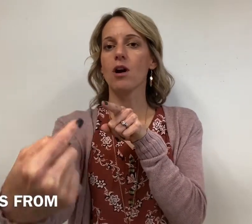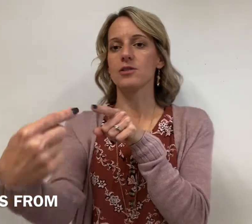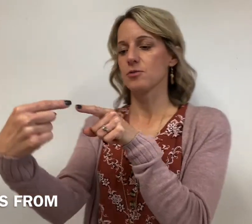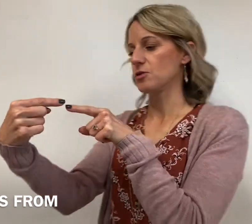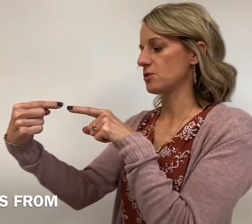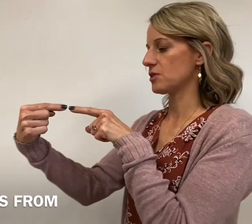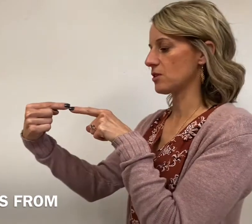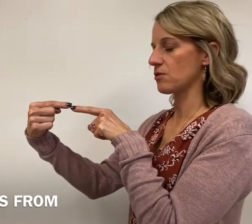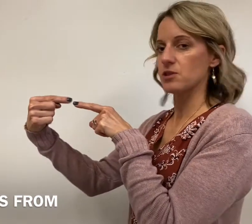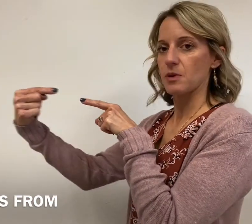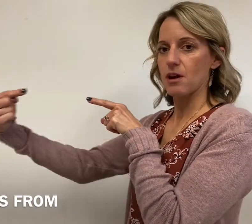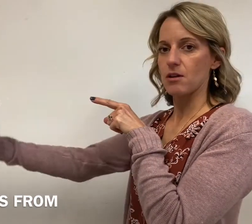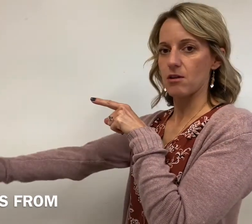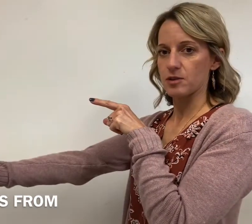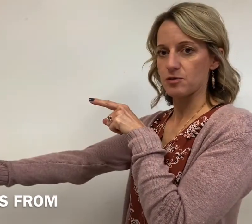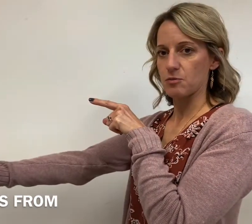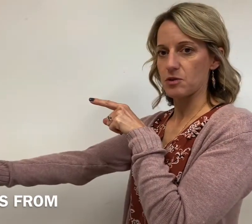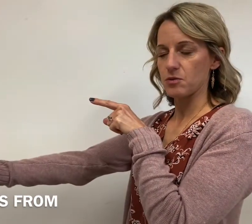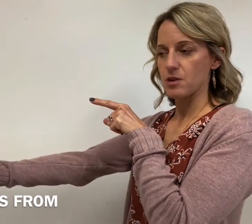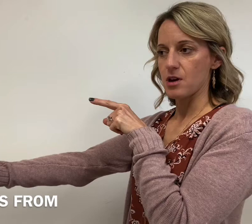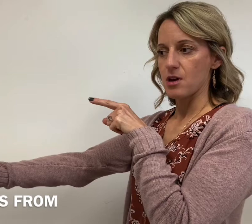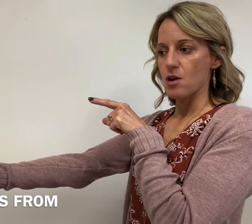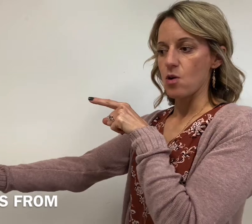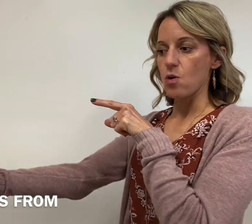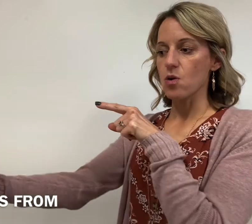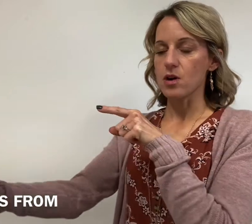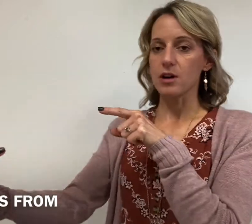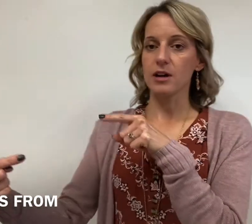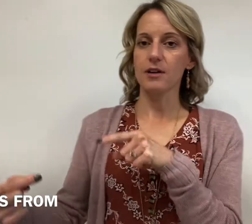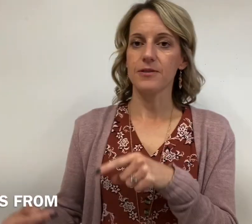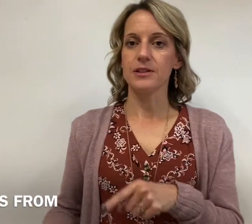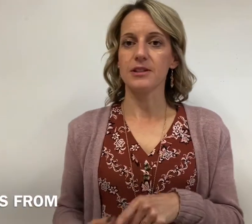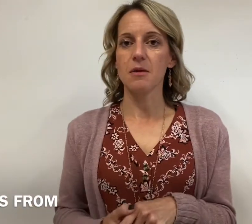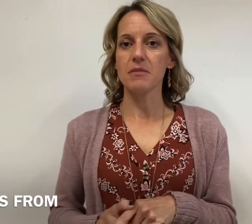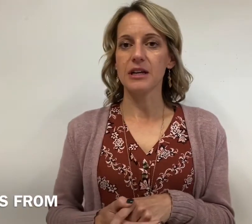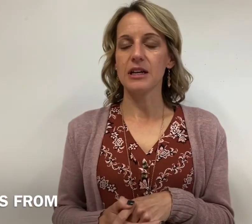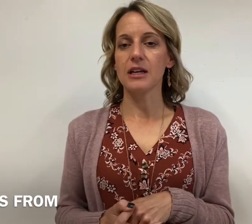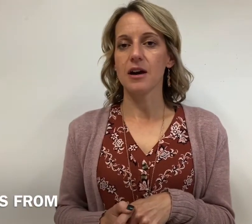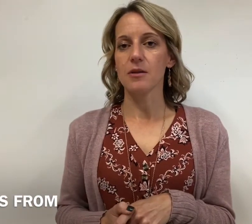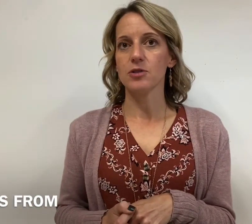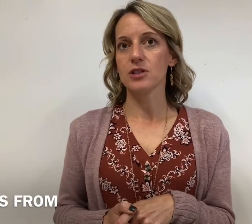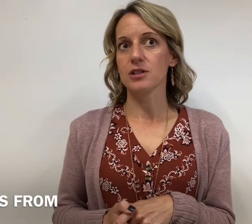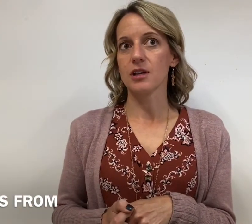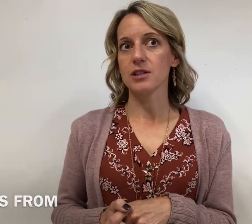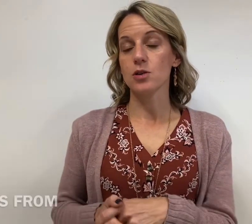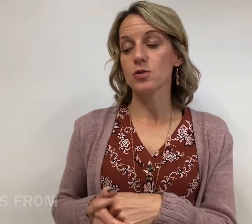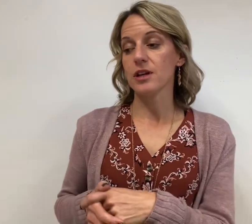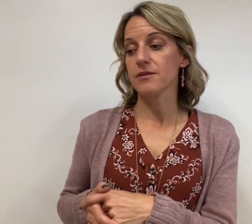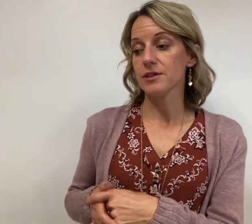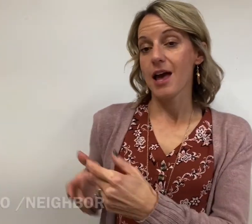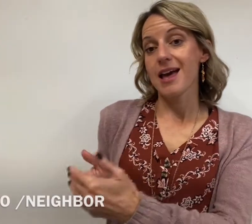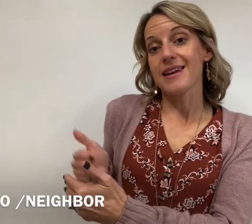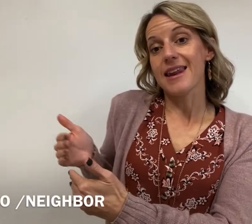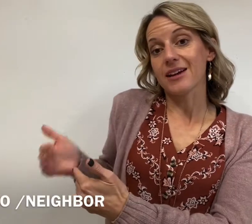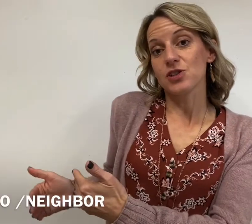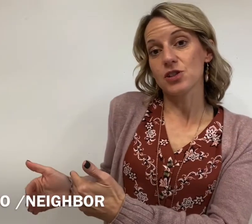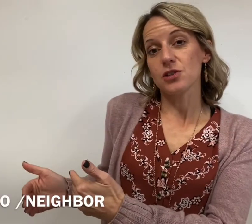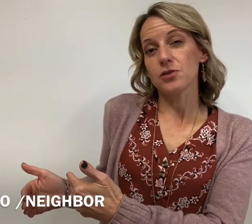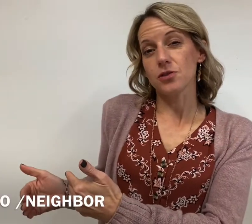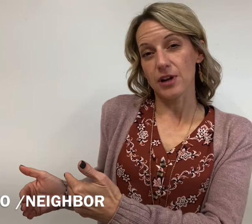from you, so it's going to go this way, across from you. Or if it's somebody you're discussing who lives next to you, your next